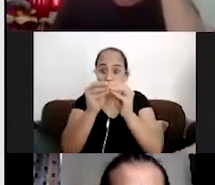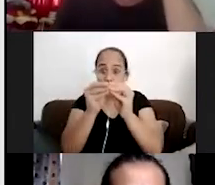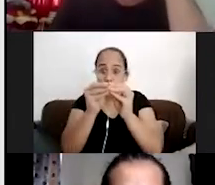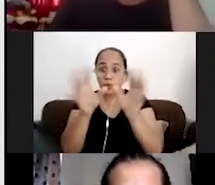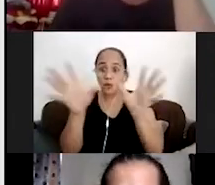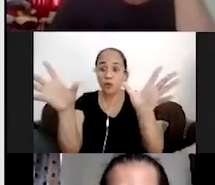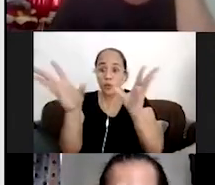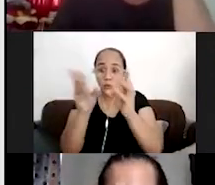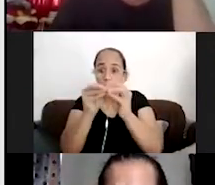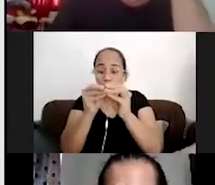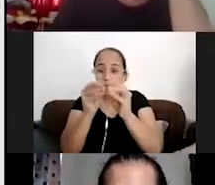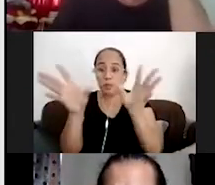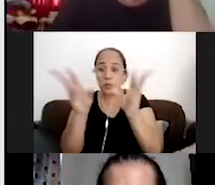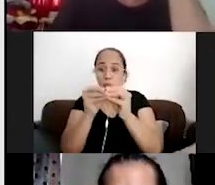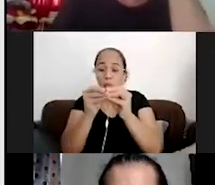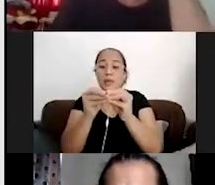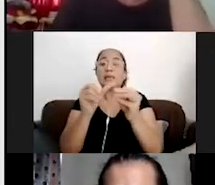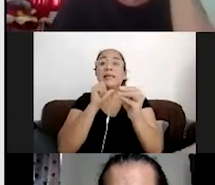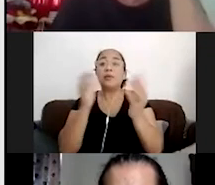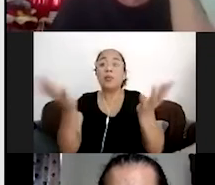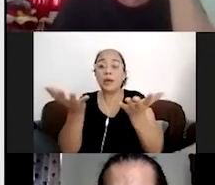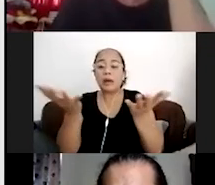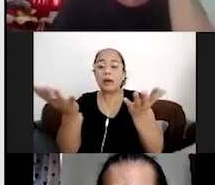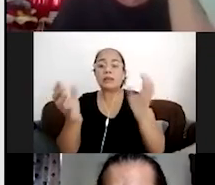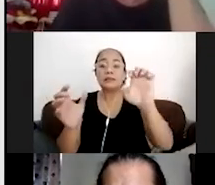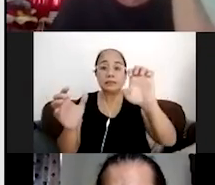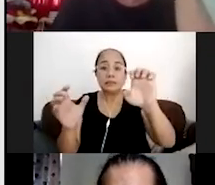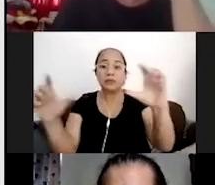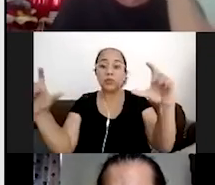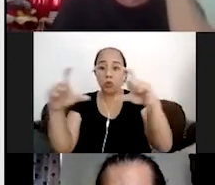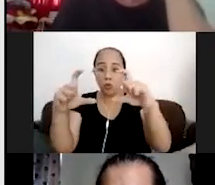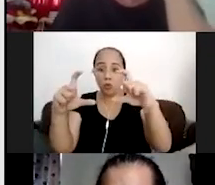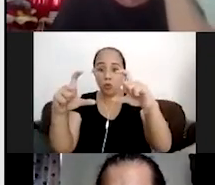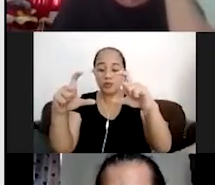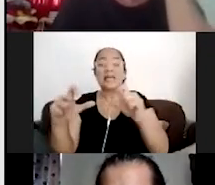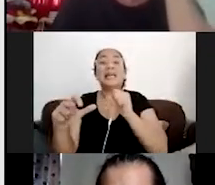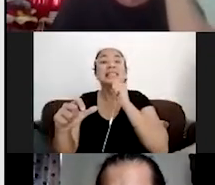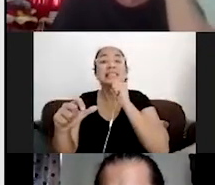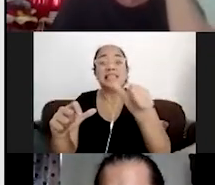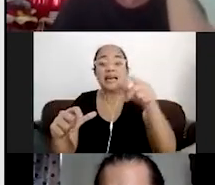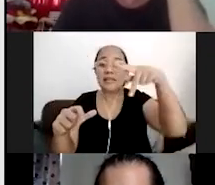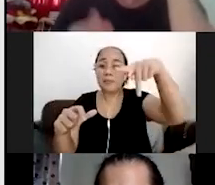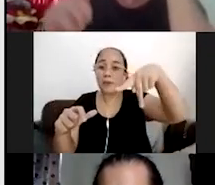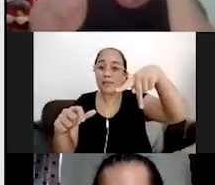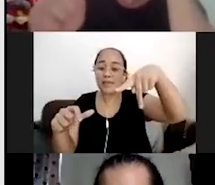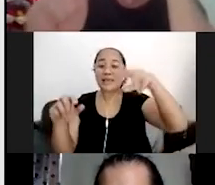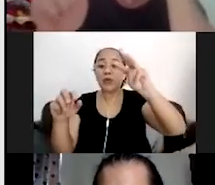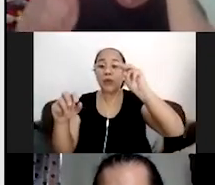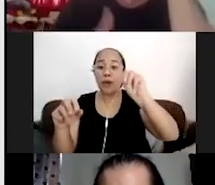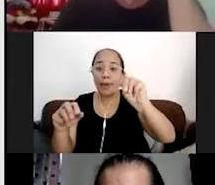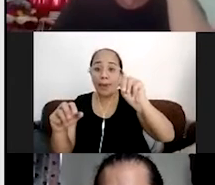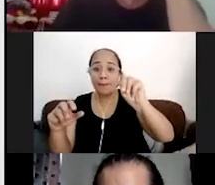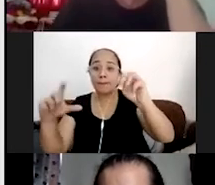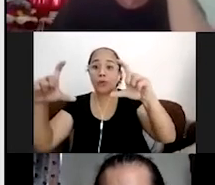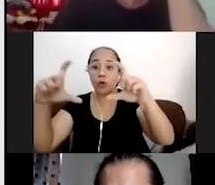is in the embedded clause. It's not the predicate of the main clause. The predicate of the main clause is